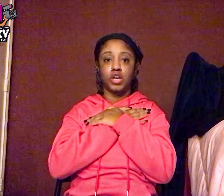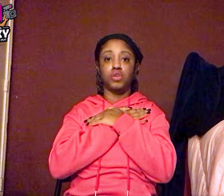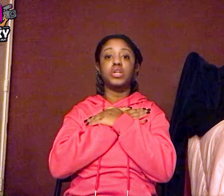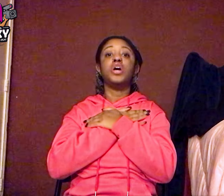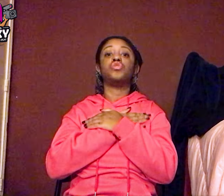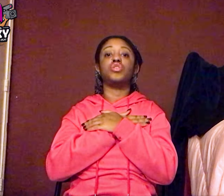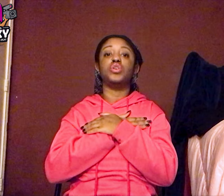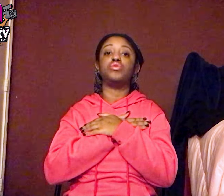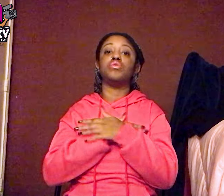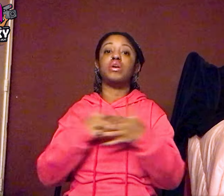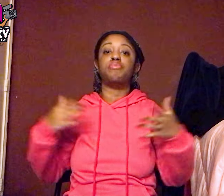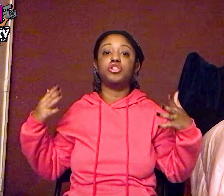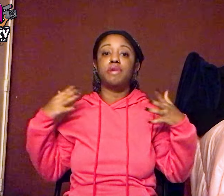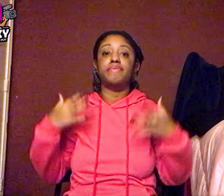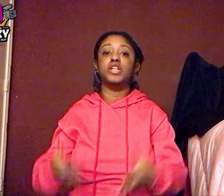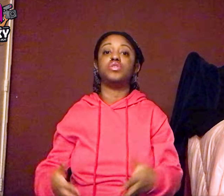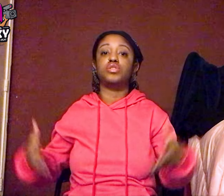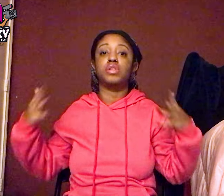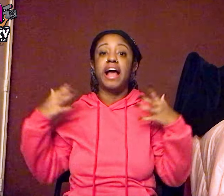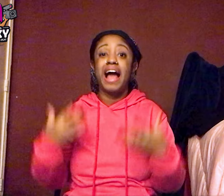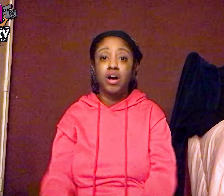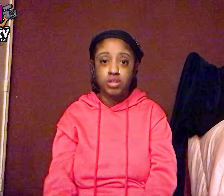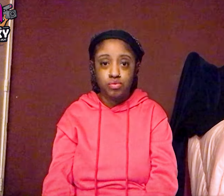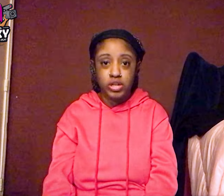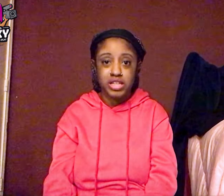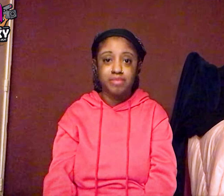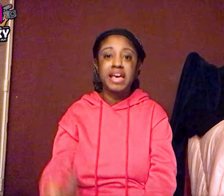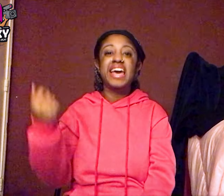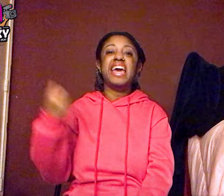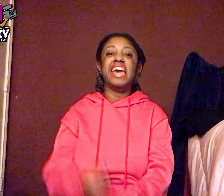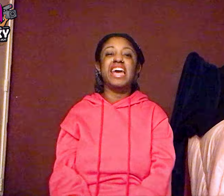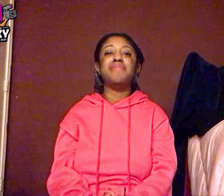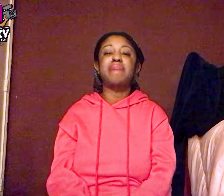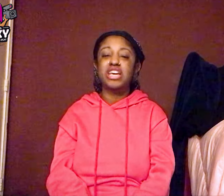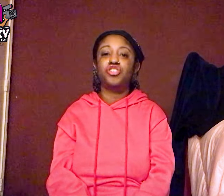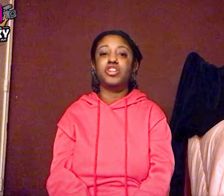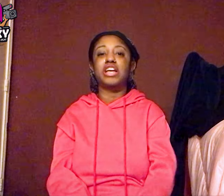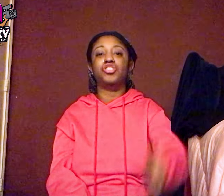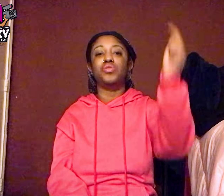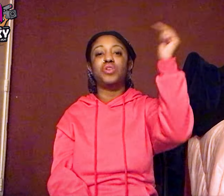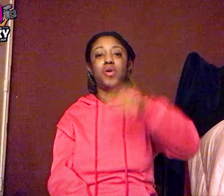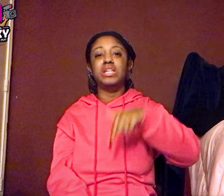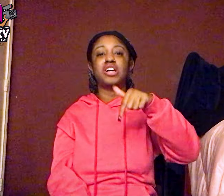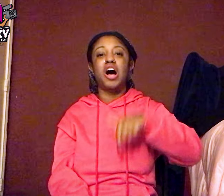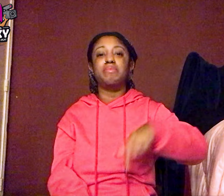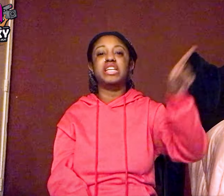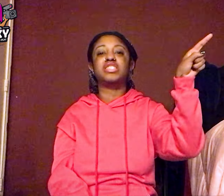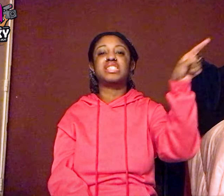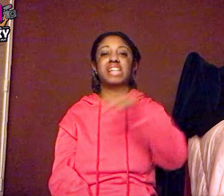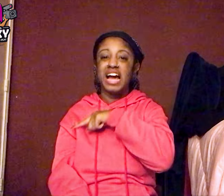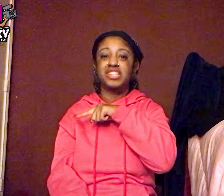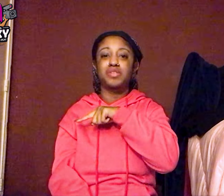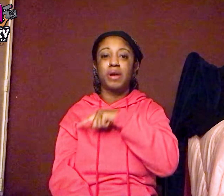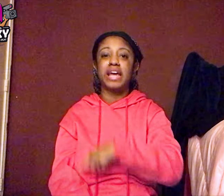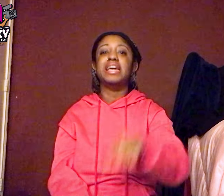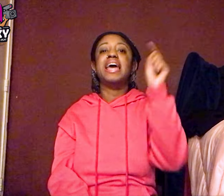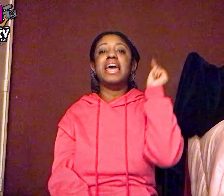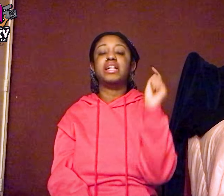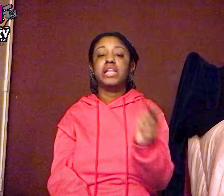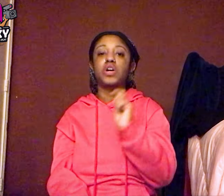videos so YouTube can push my videos into the algorithm. And make sure that you go in the comments, slide to the right, and click on